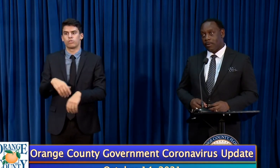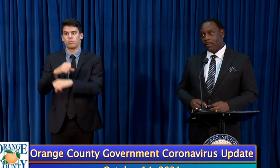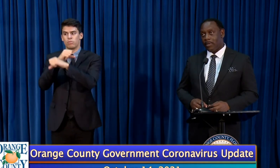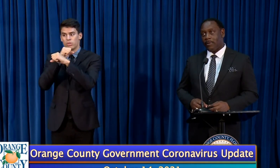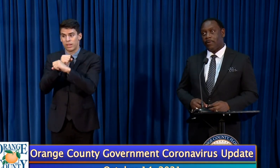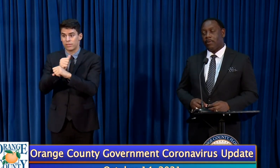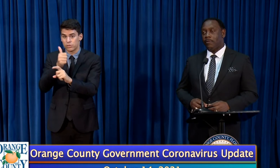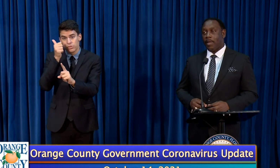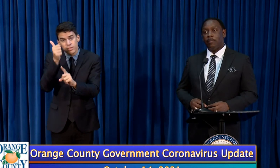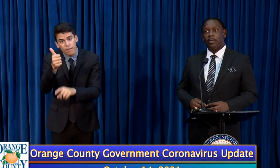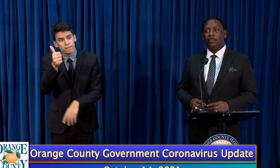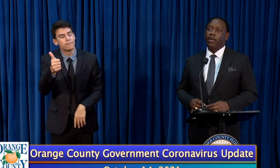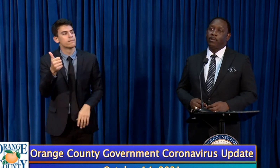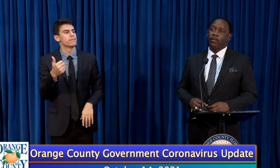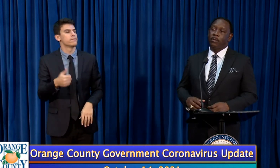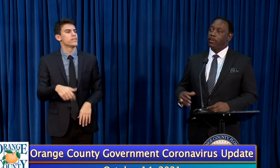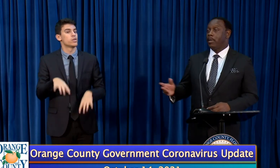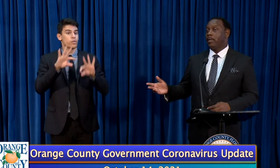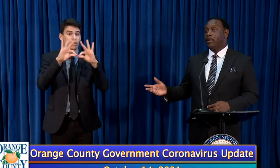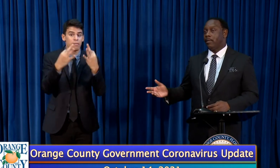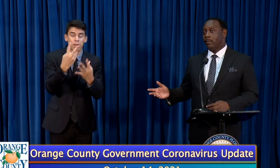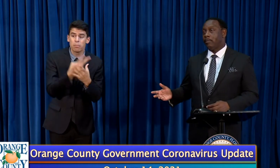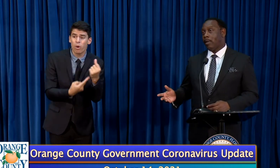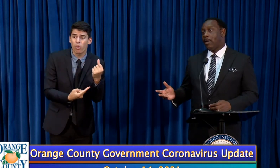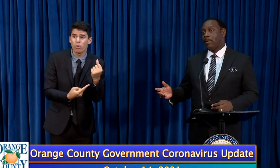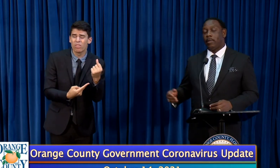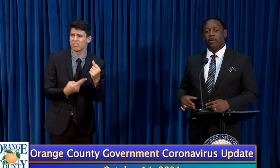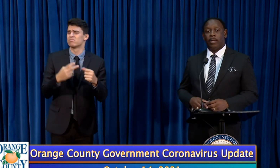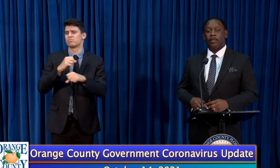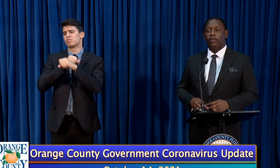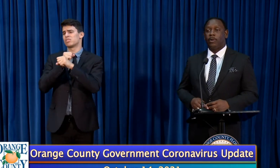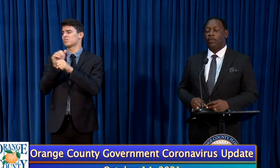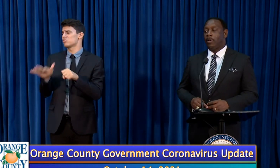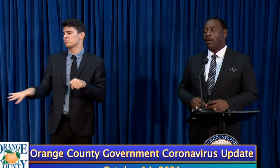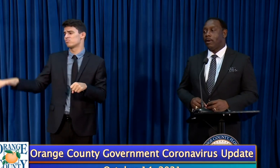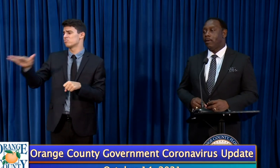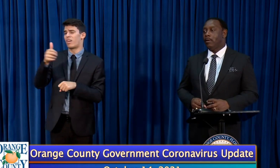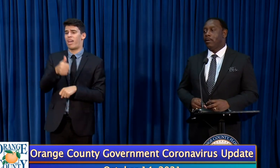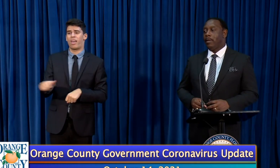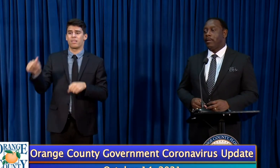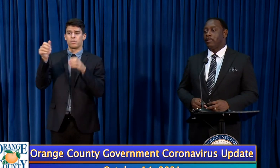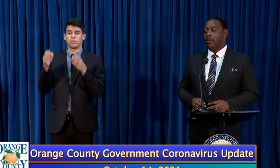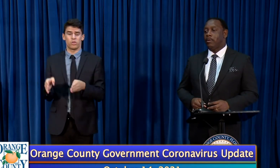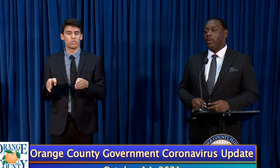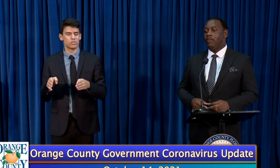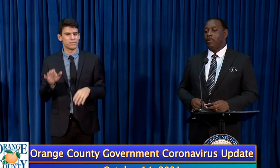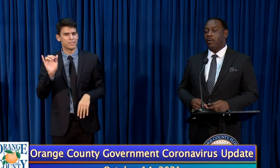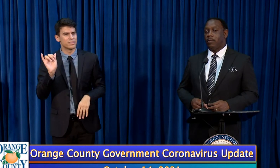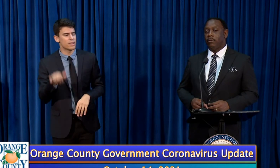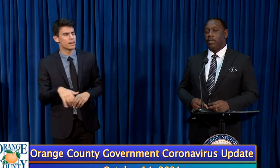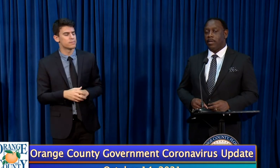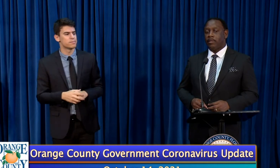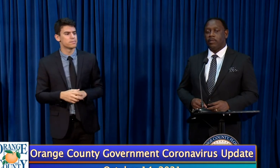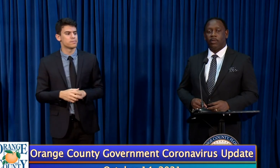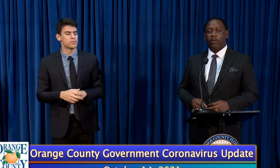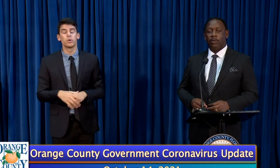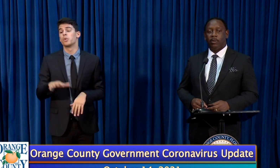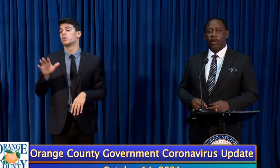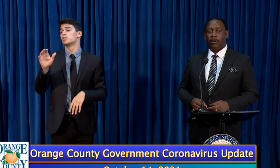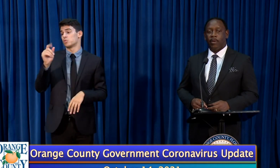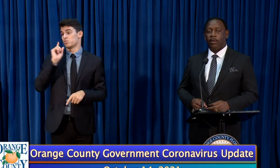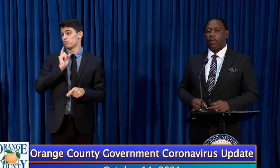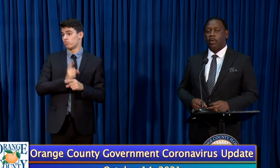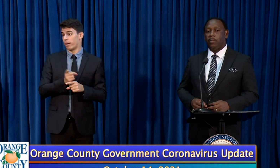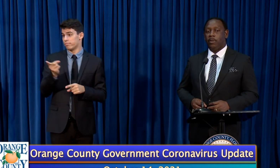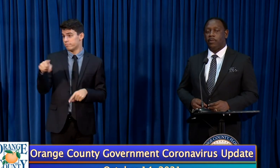protect yourself and your families, but also to protect others. I think that's where we are. And so even though, yes,